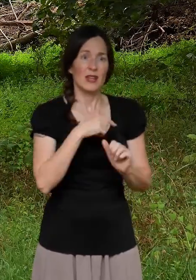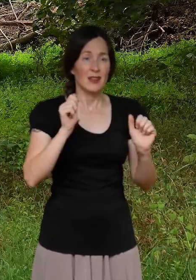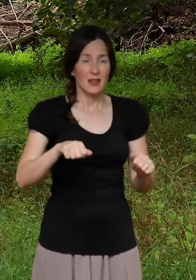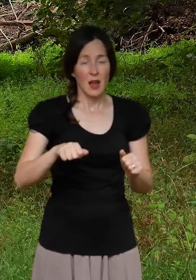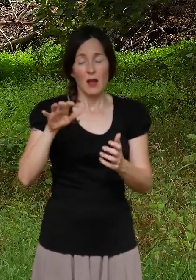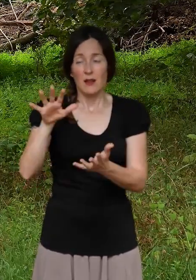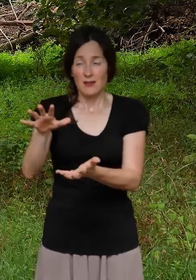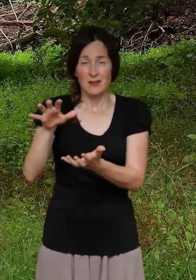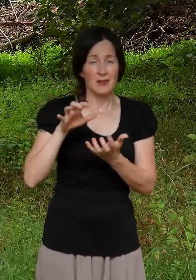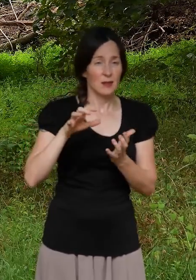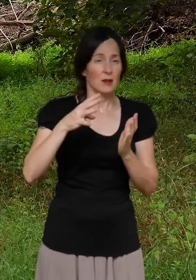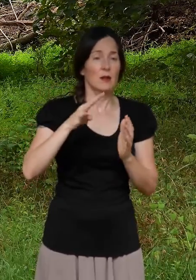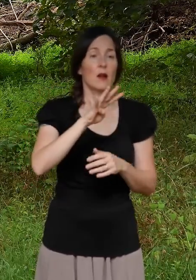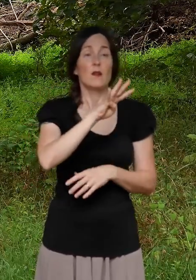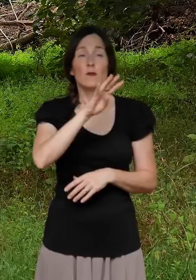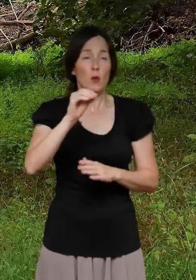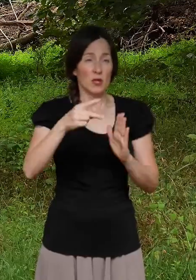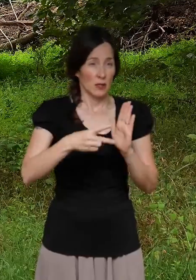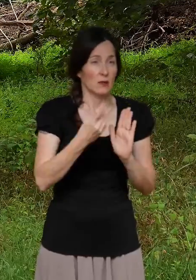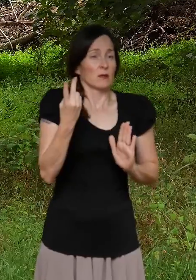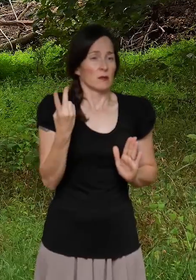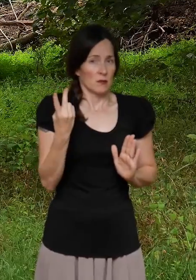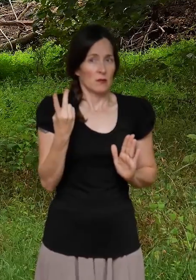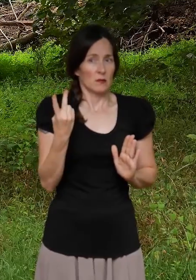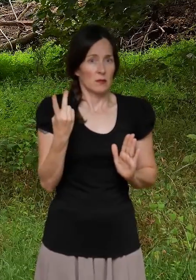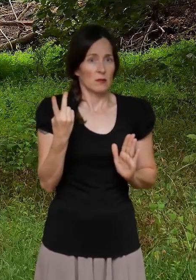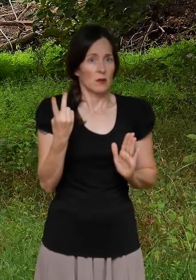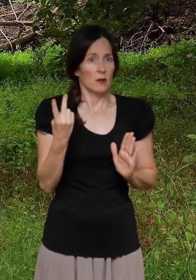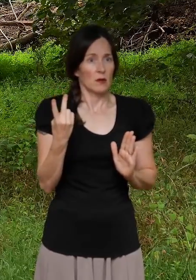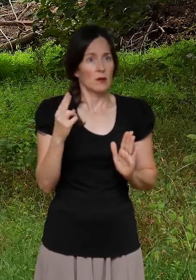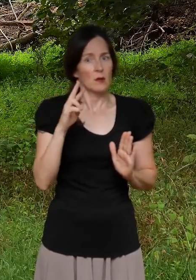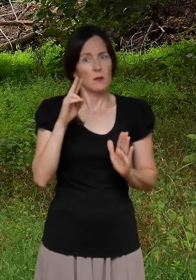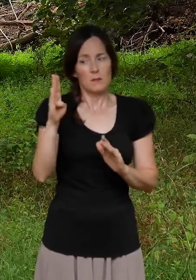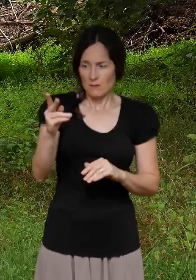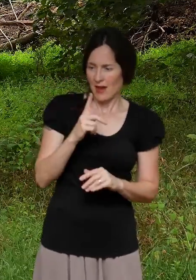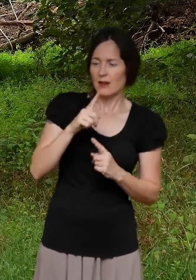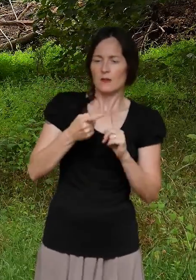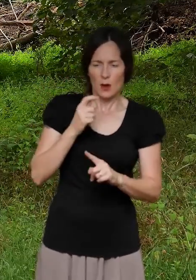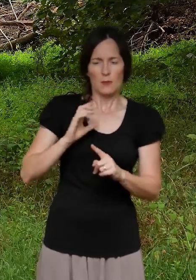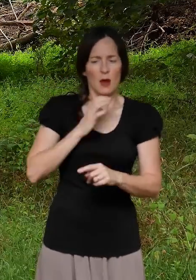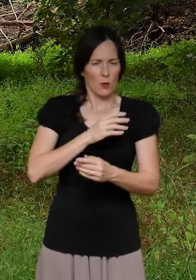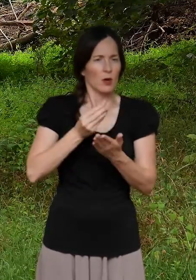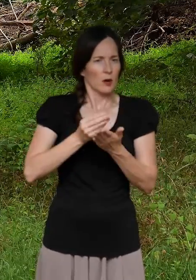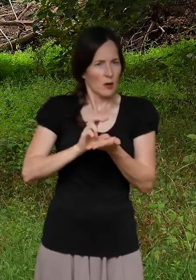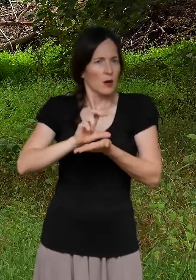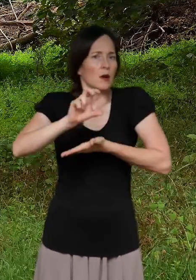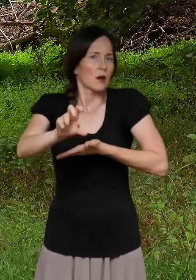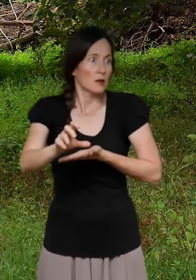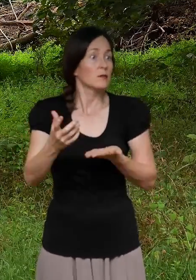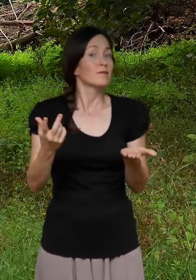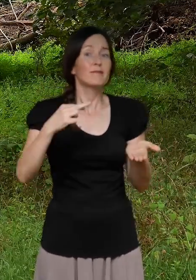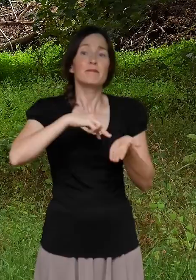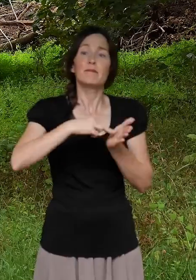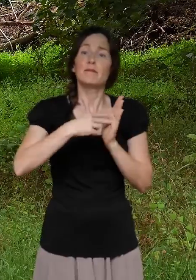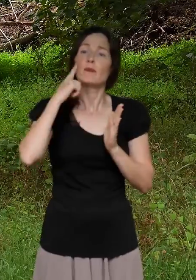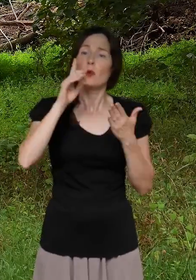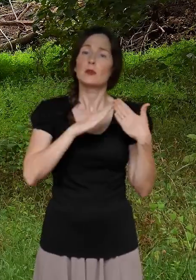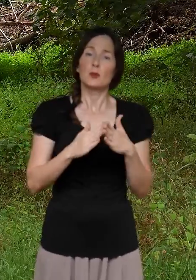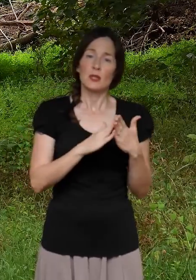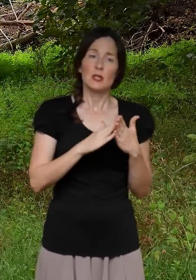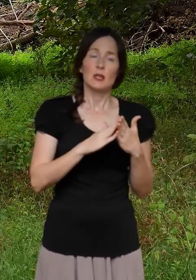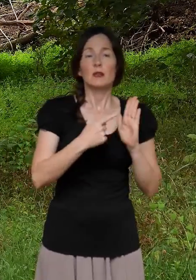can pull up to $750 million more of federal grants through BRIC, the Building Resilient Infrastructure